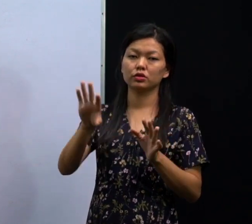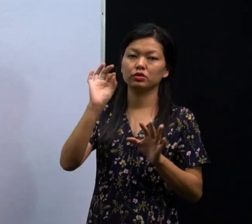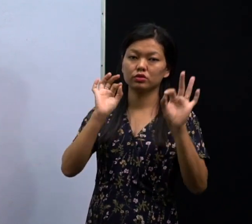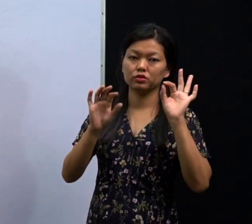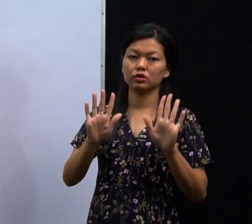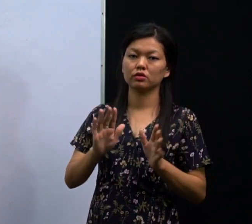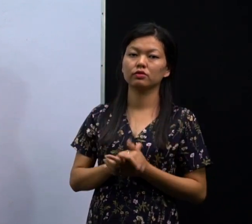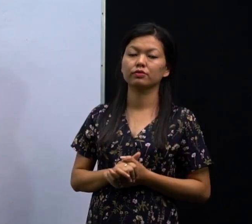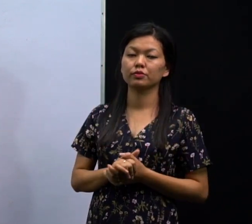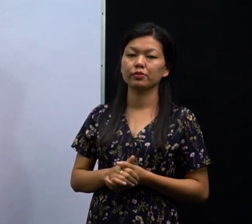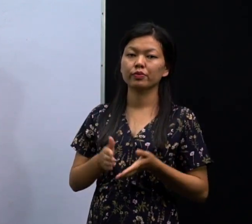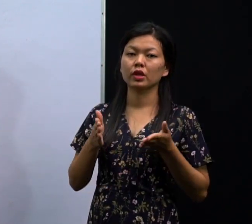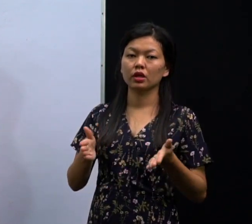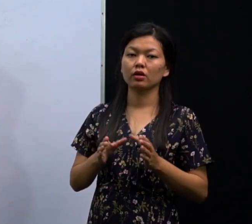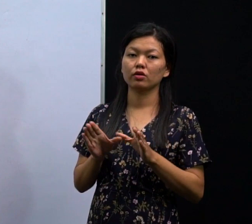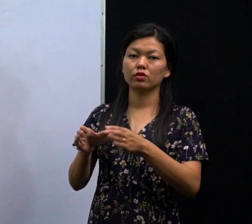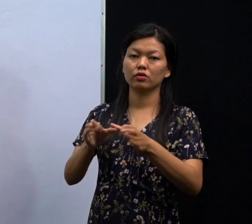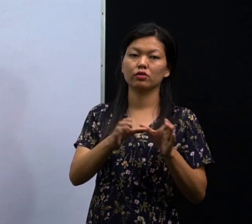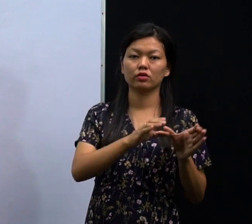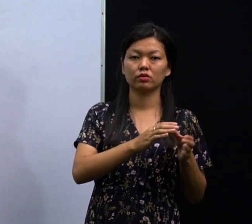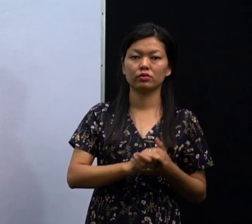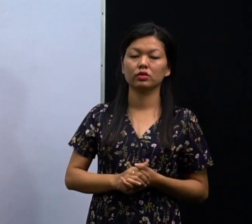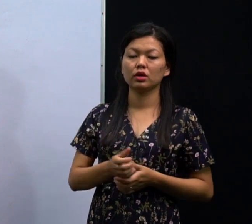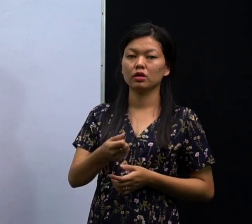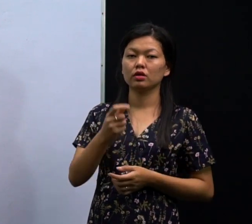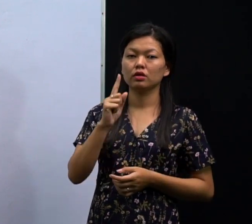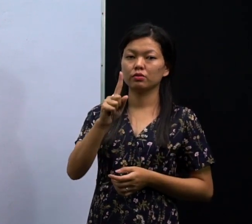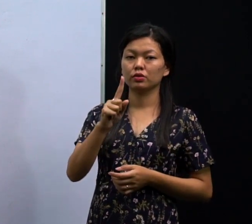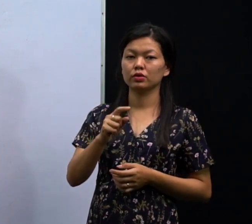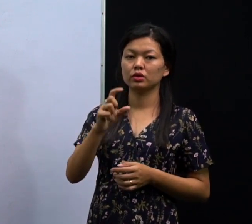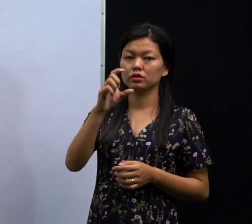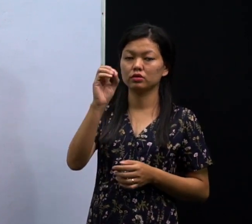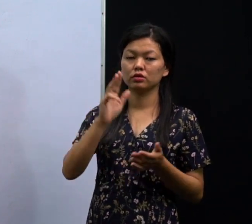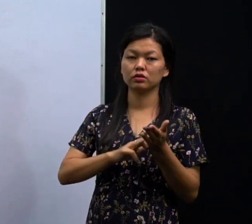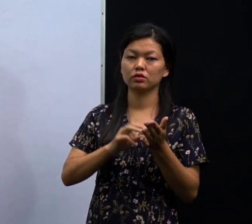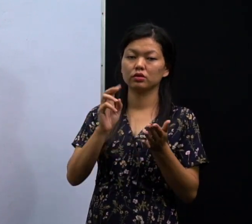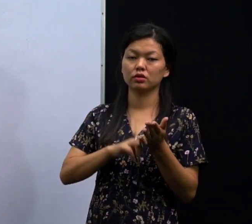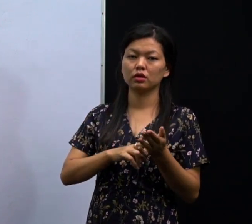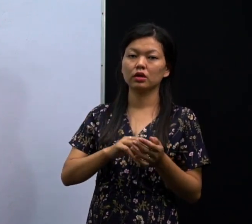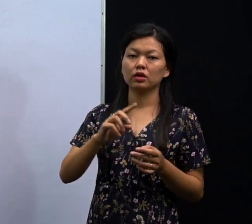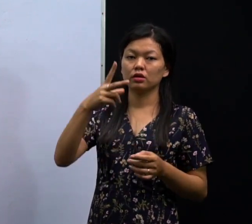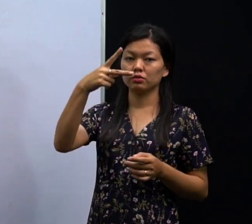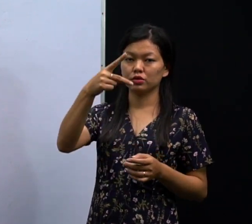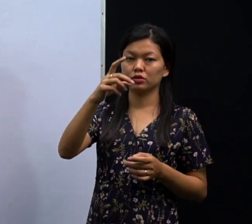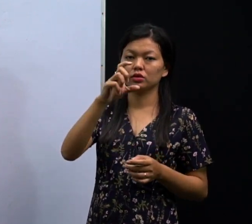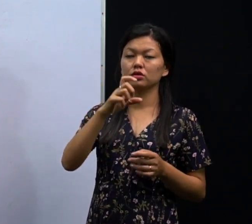Now we have to go for grouping. Number 1 is taking common, number 2 will go for grouping. Clear?